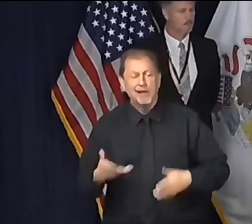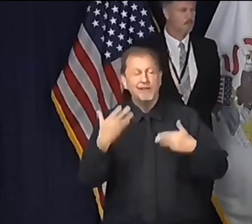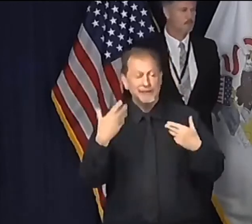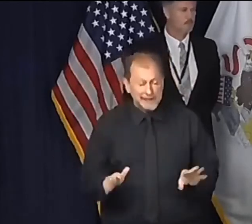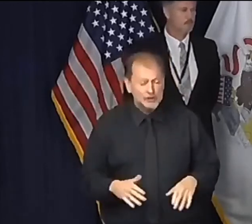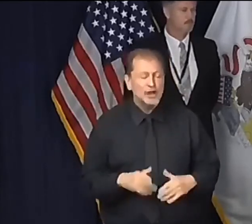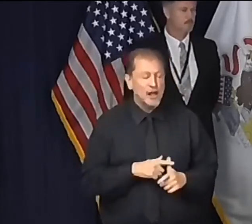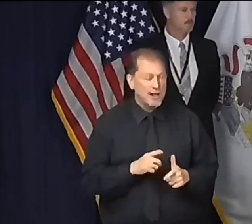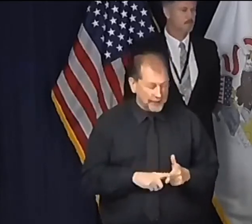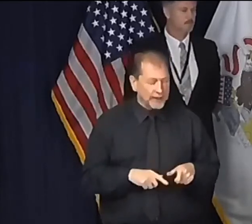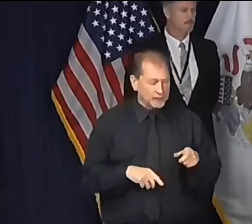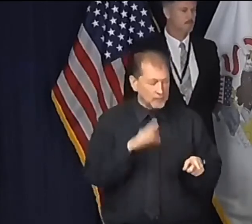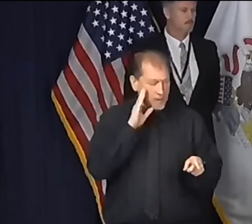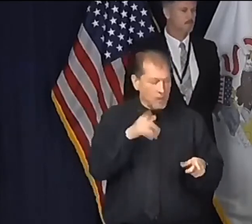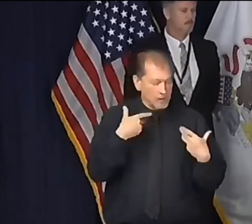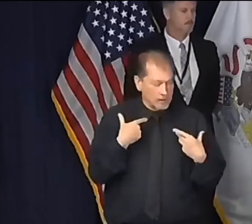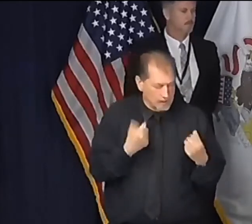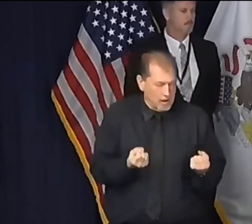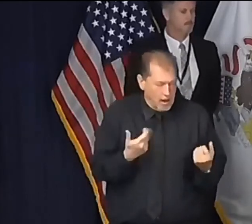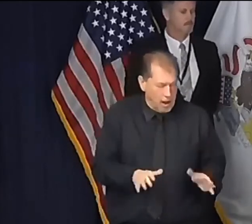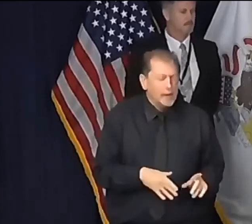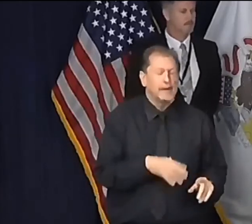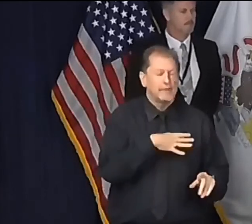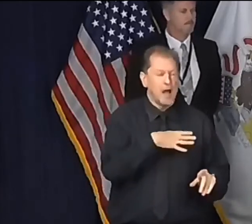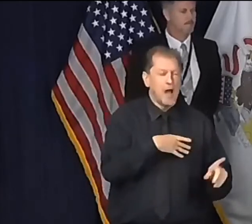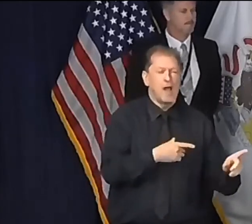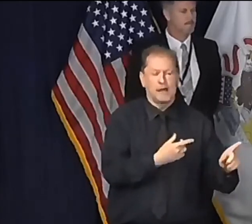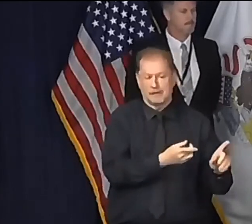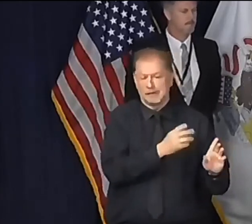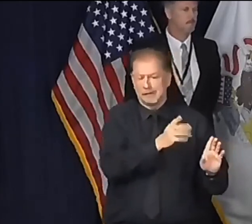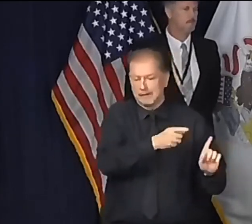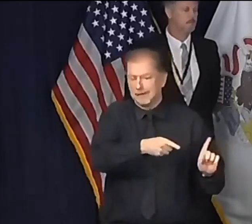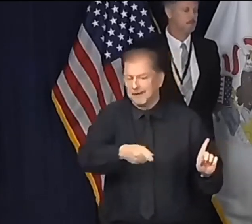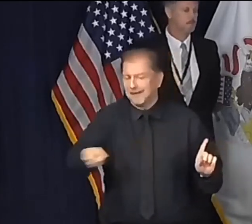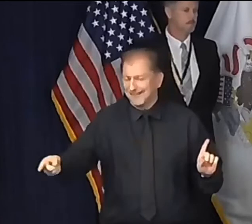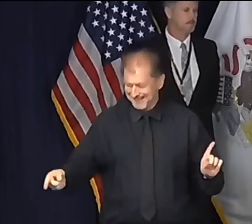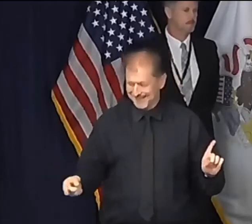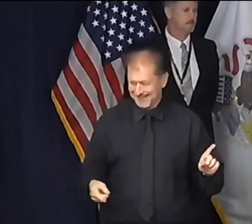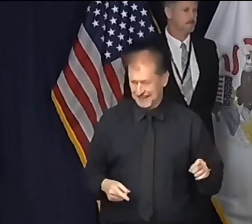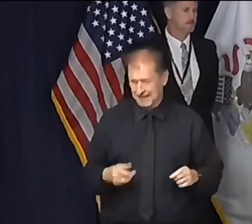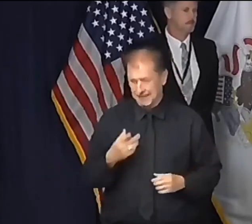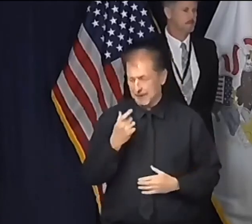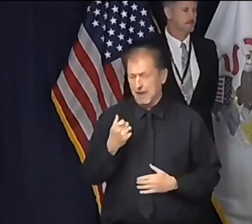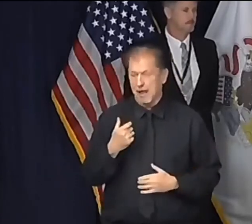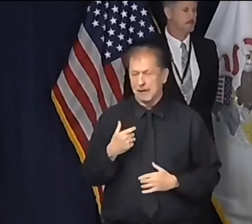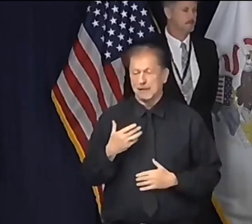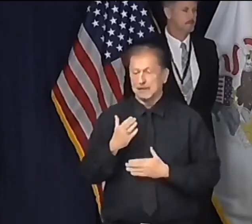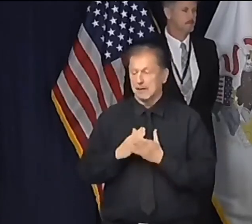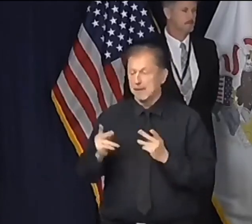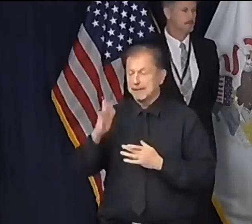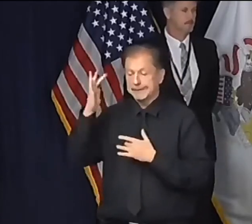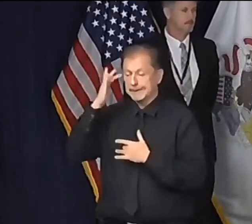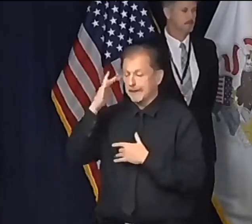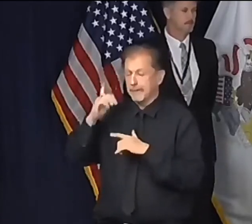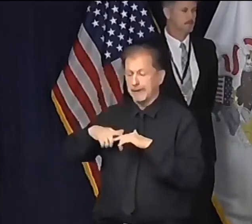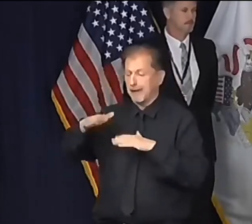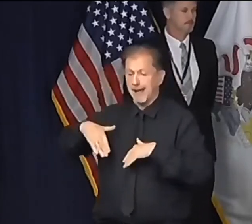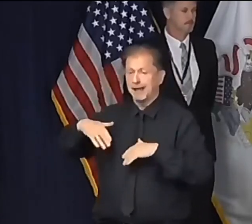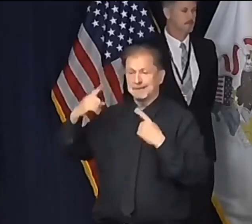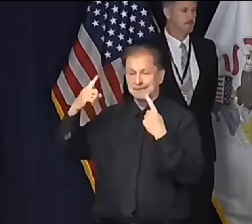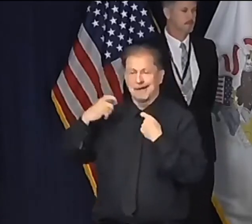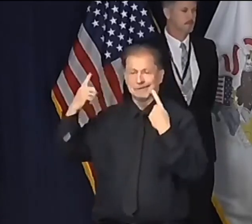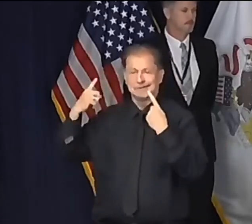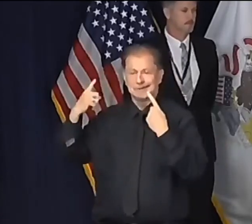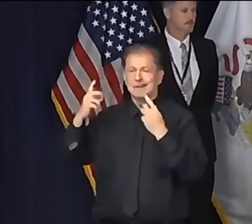who has had COVID-19 and recovered, rather, not the test, but had COVID-19 and recovered? It would only be if they had a test and